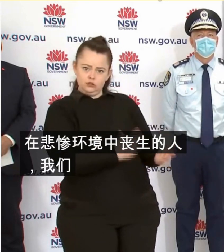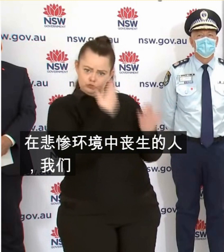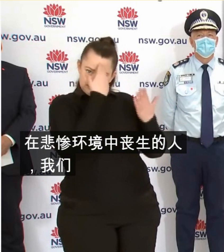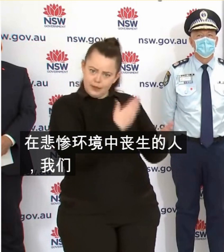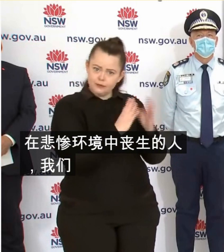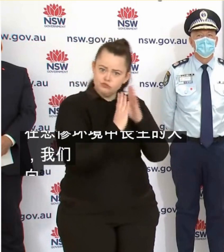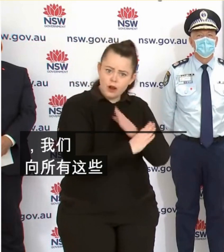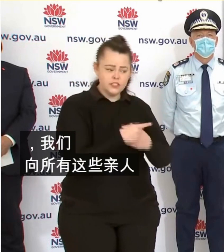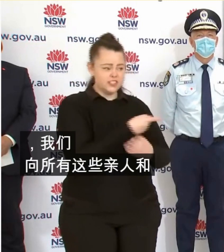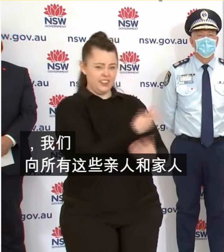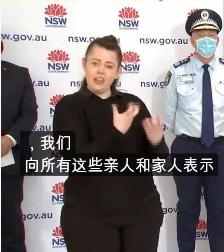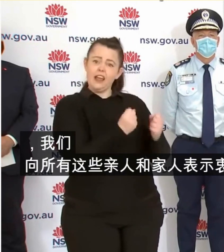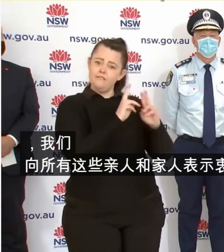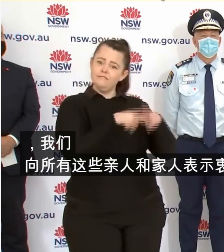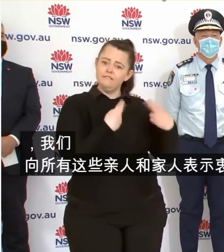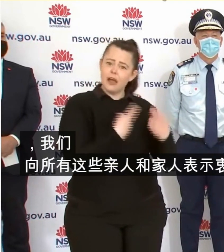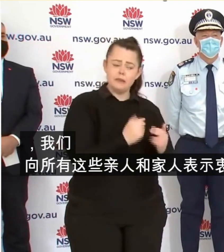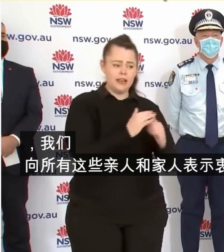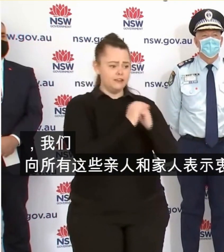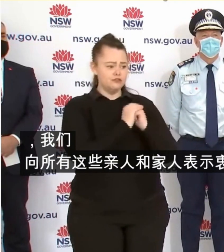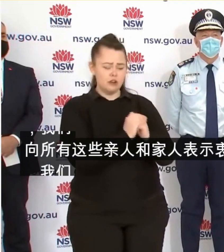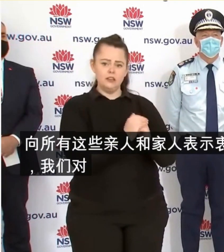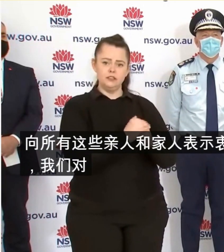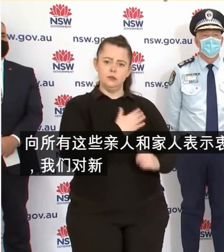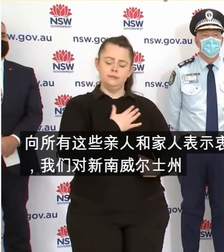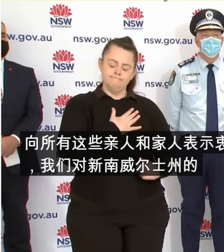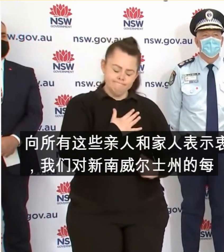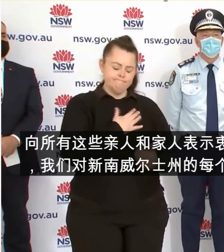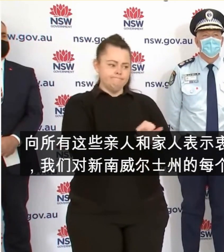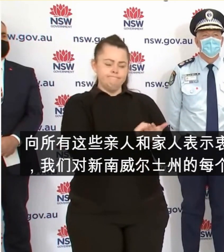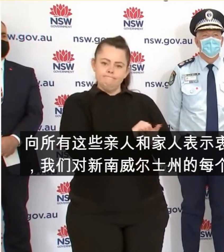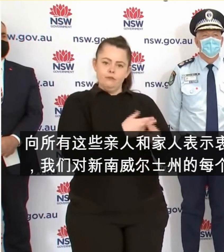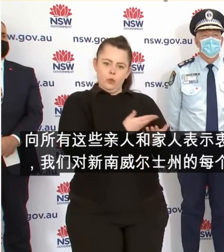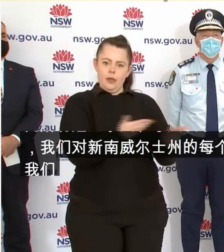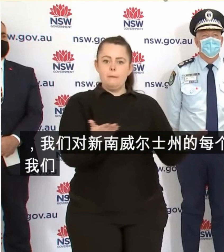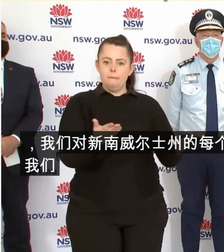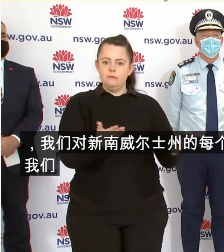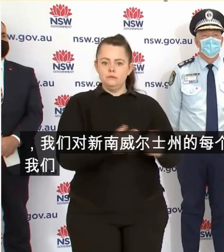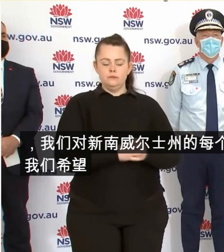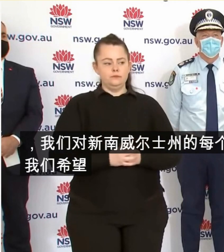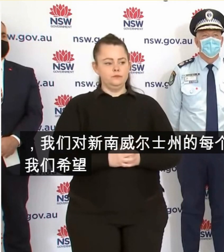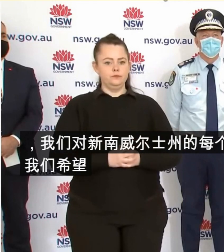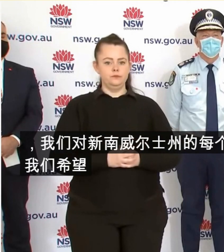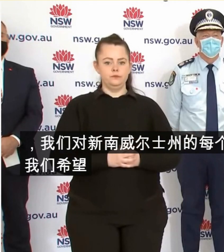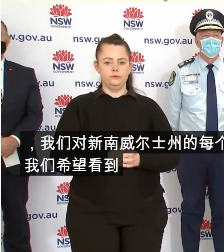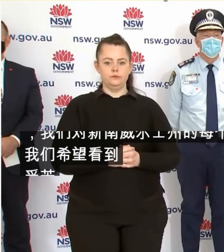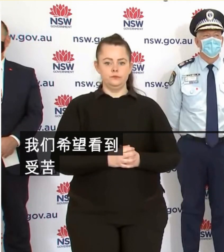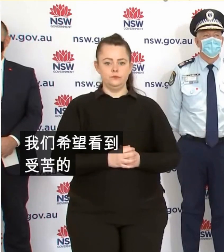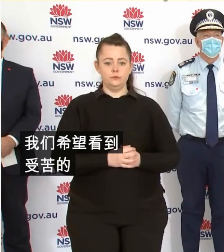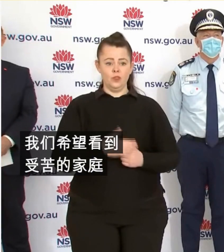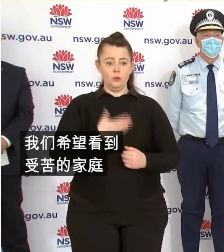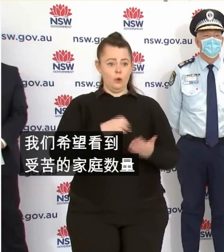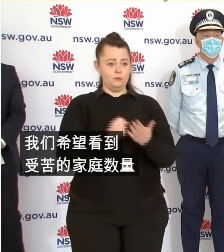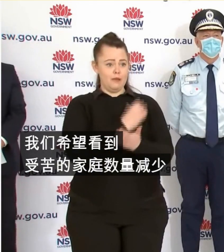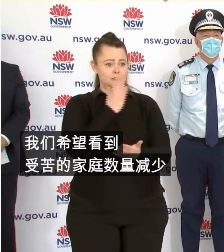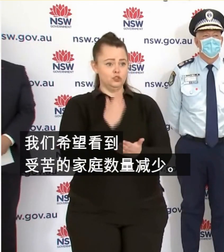heartfelt condolences to all of those loved ones and families. And we say to everybody in New South Wales, we want to see a reduction in the